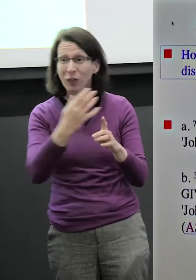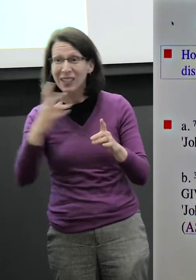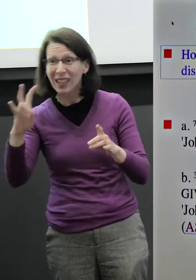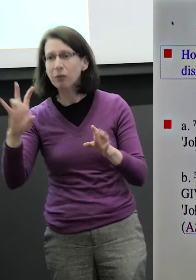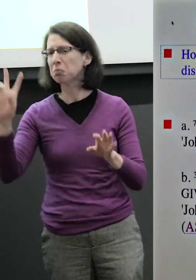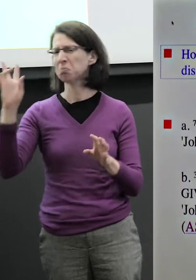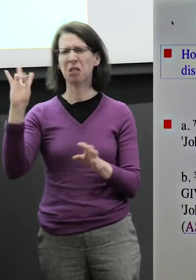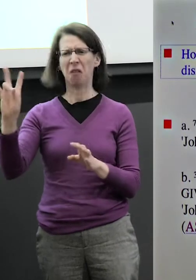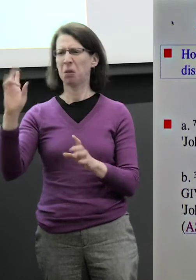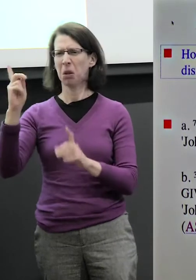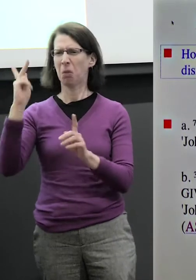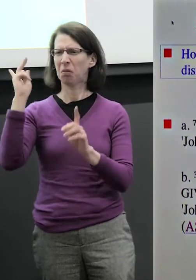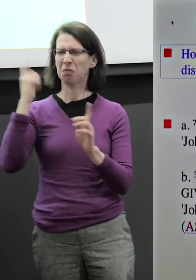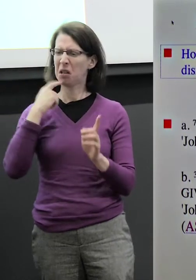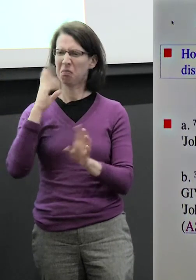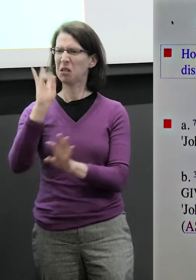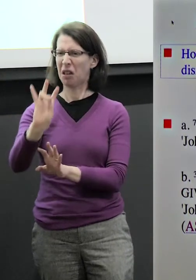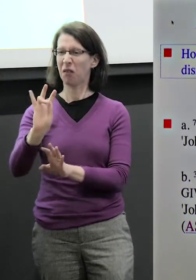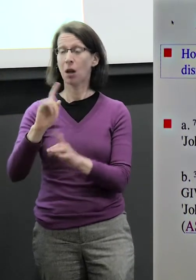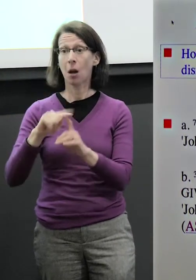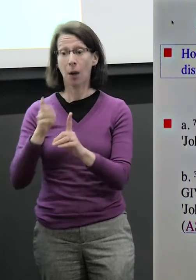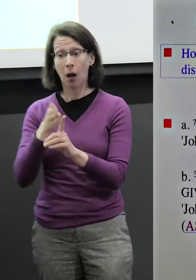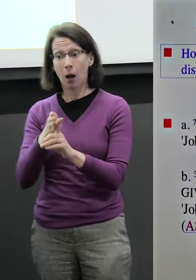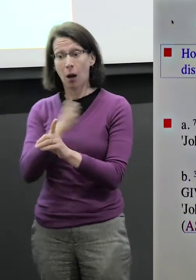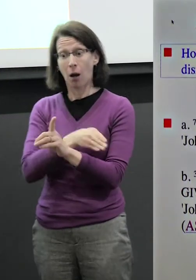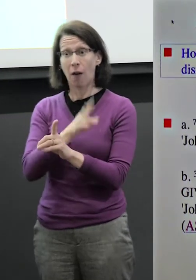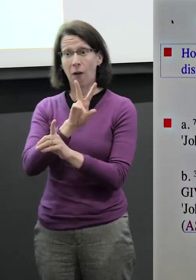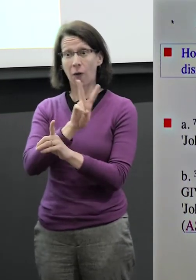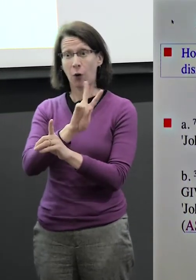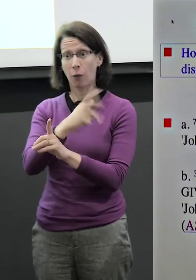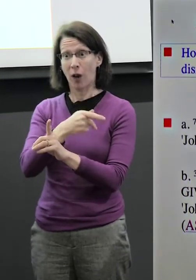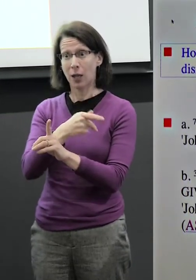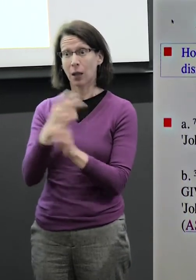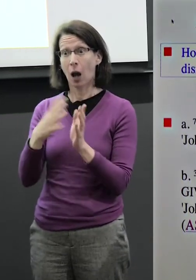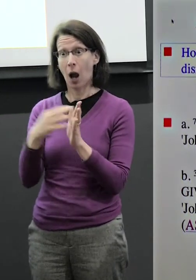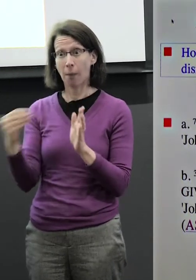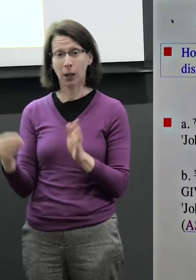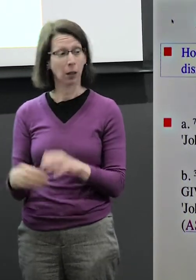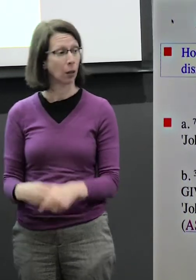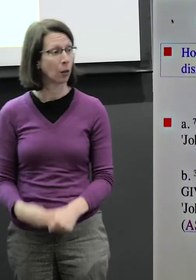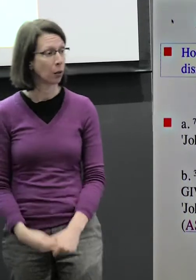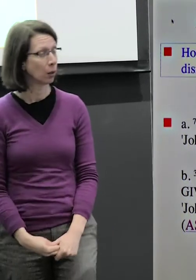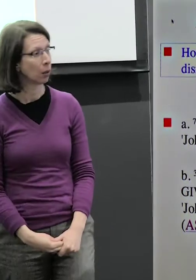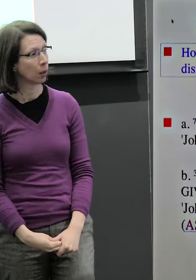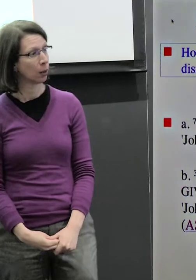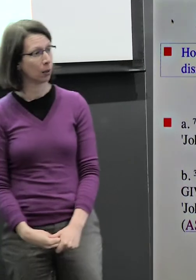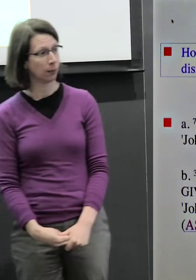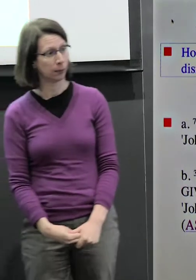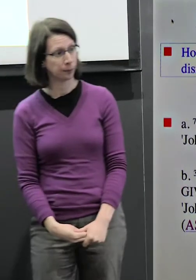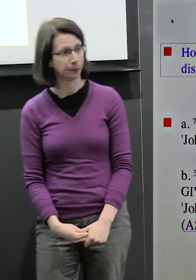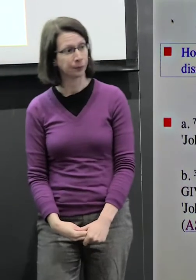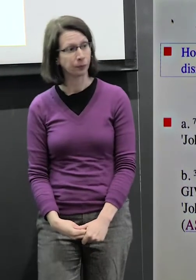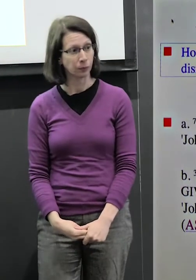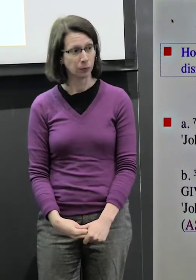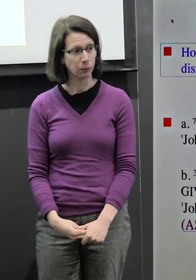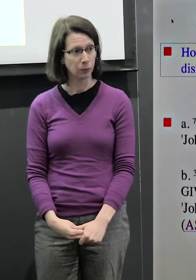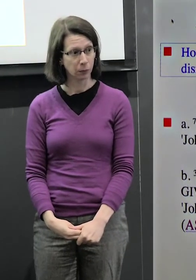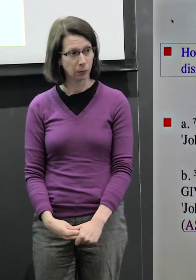copied the antecedent verb phrase, you would have something like, you,